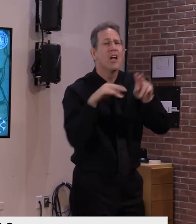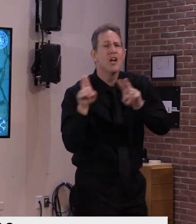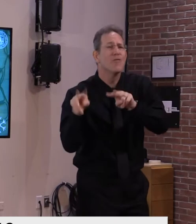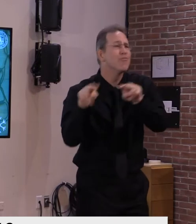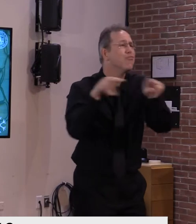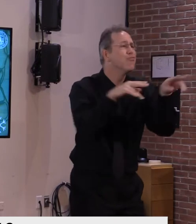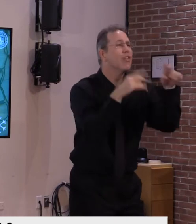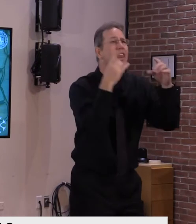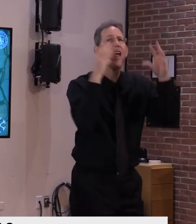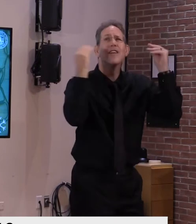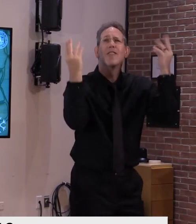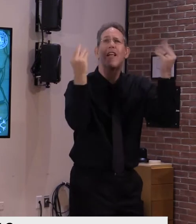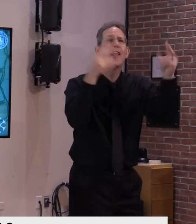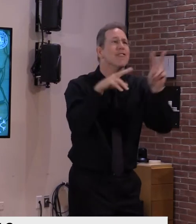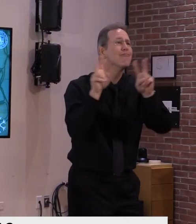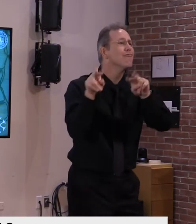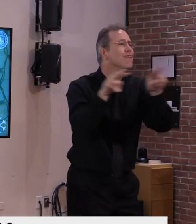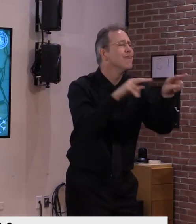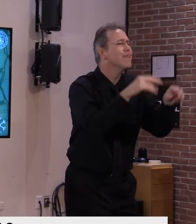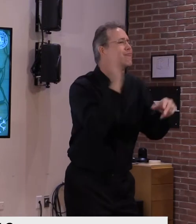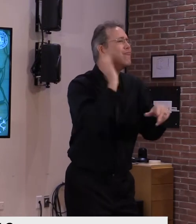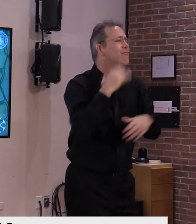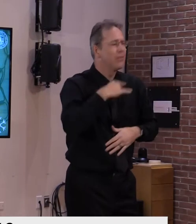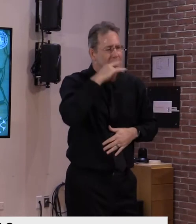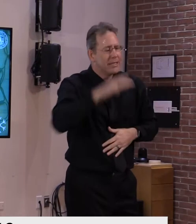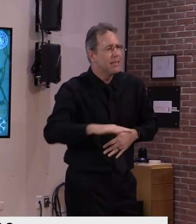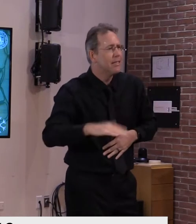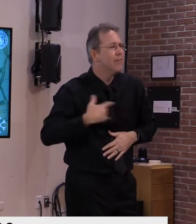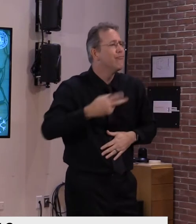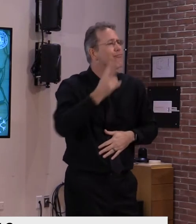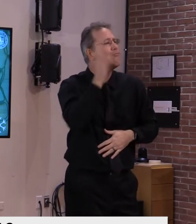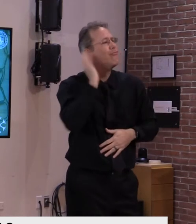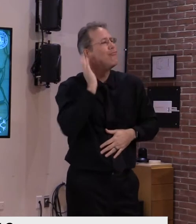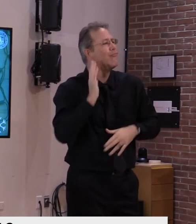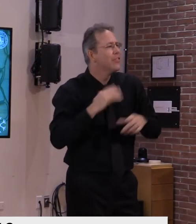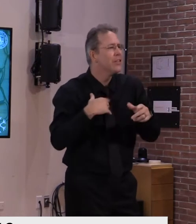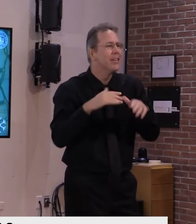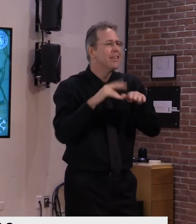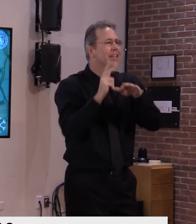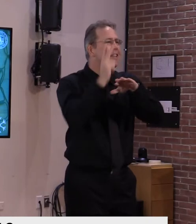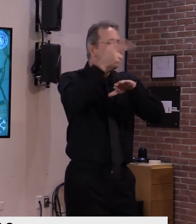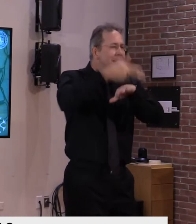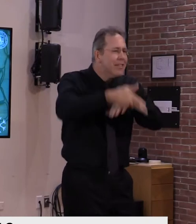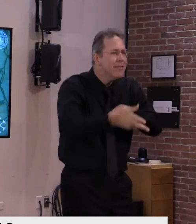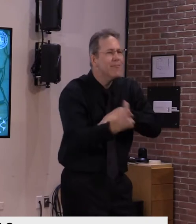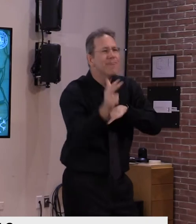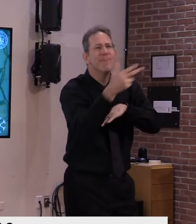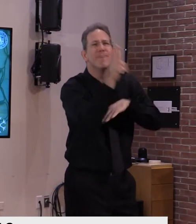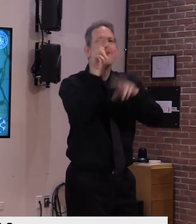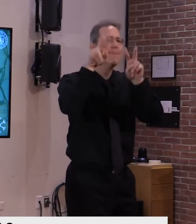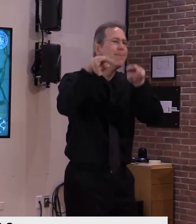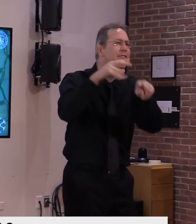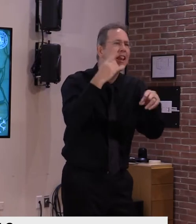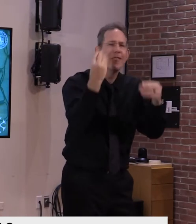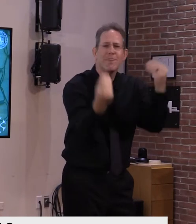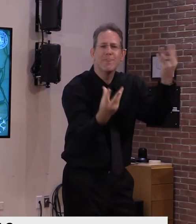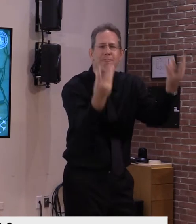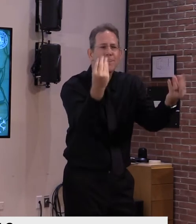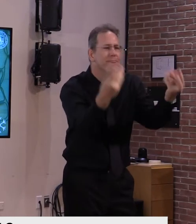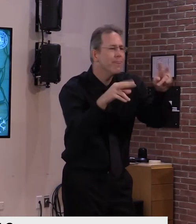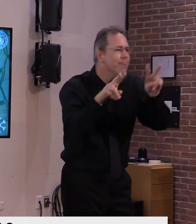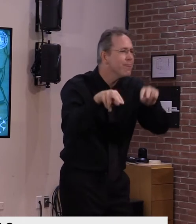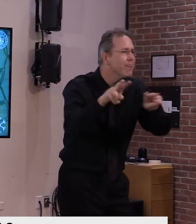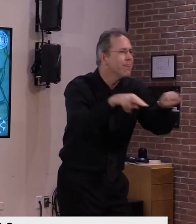way, to explore the many hills of Barrie and see all the homes and businesses decorated for the holidays. It